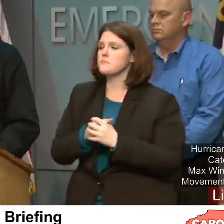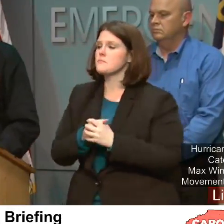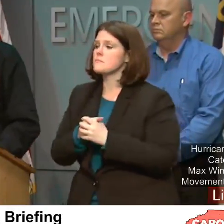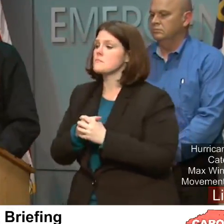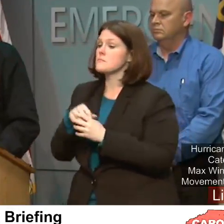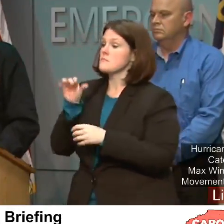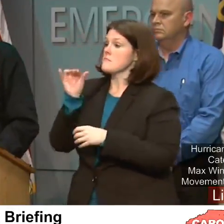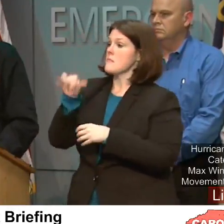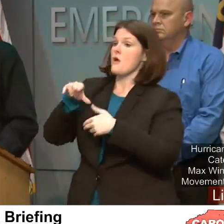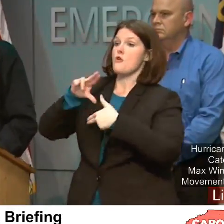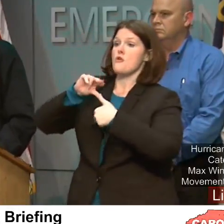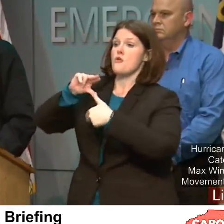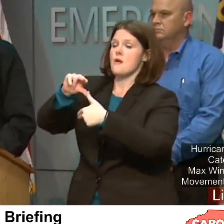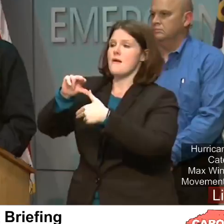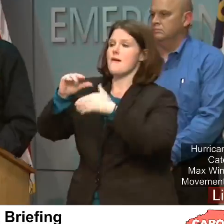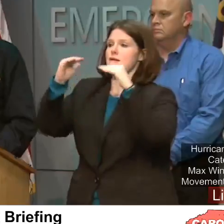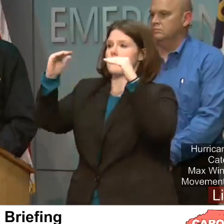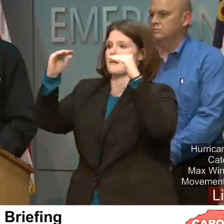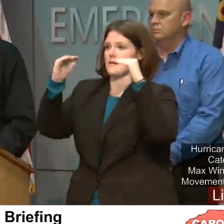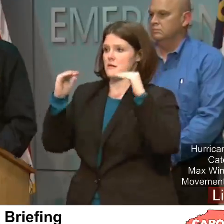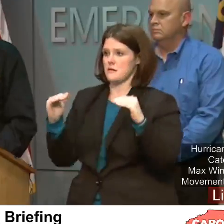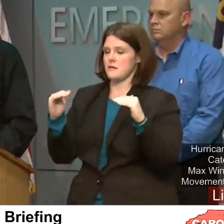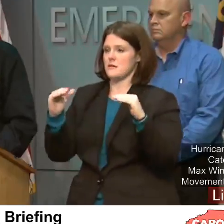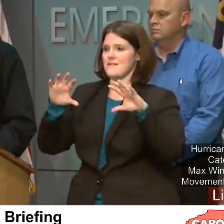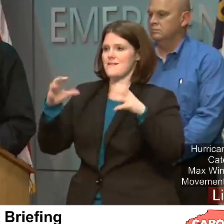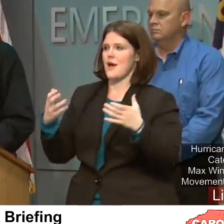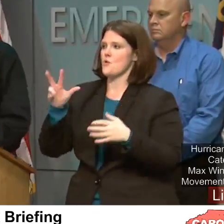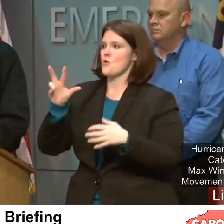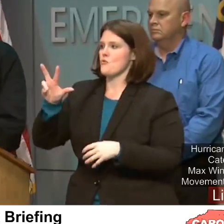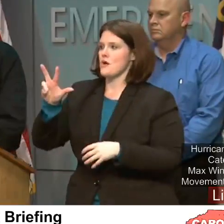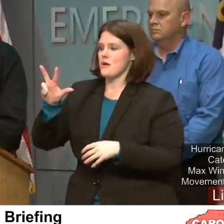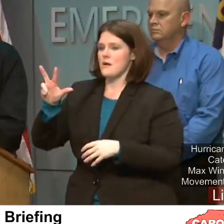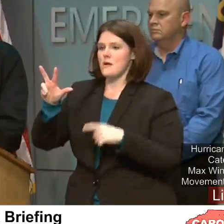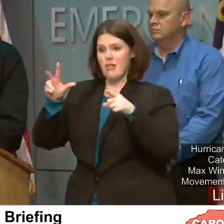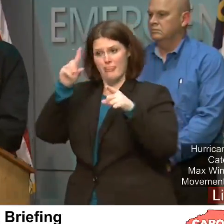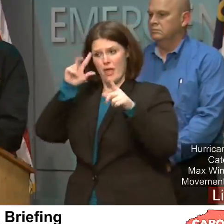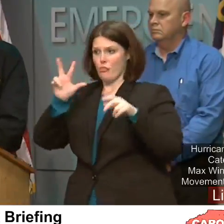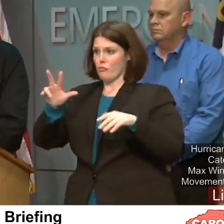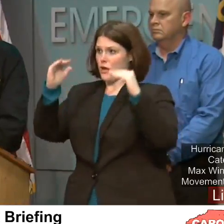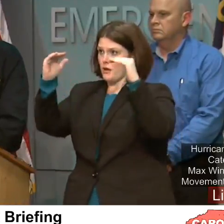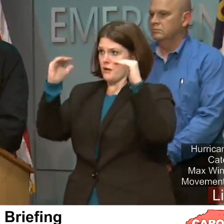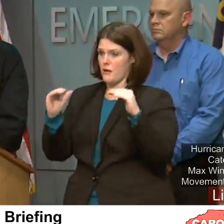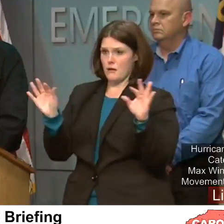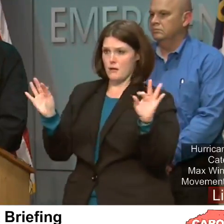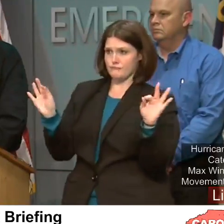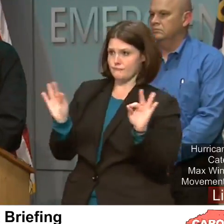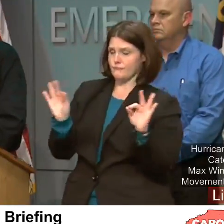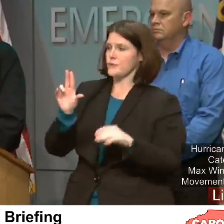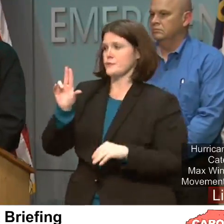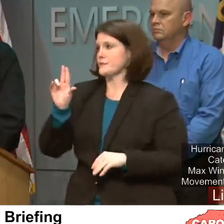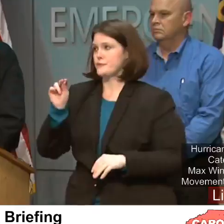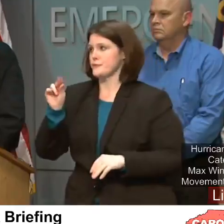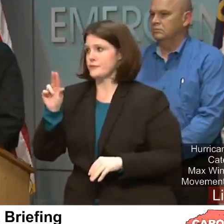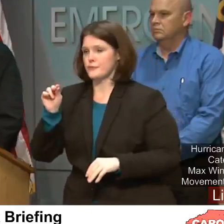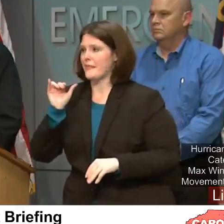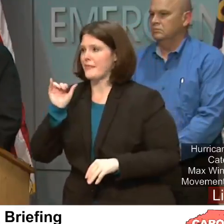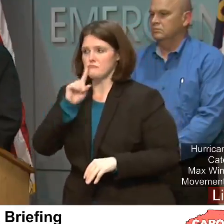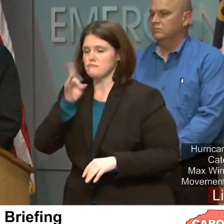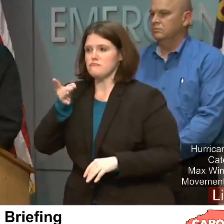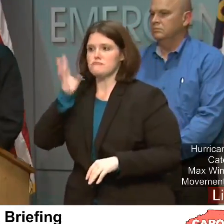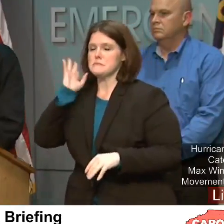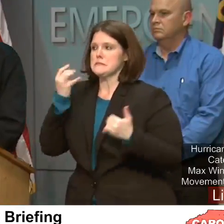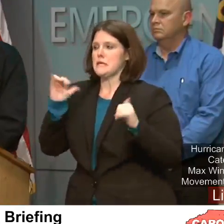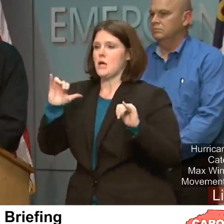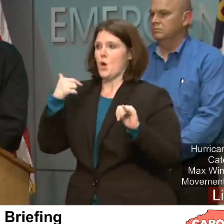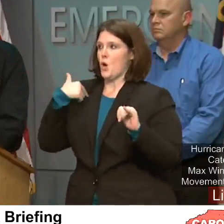Florence is now a Category 3 storm, but don't let that fool you. We are on the wrong side of this